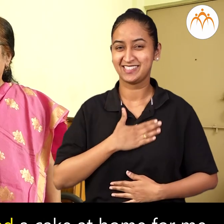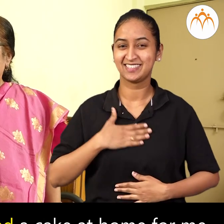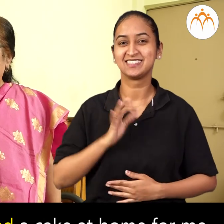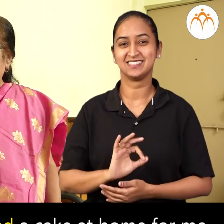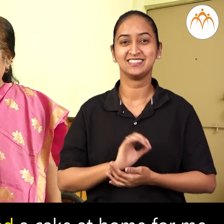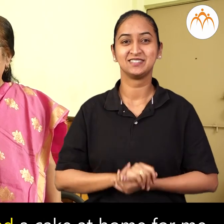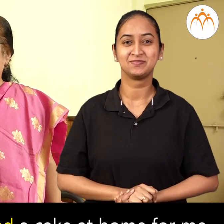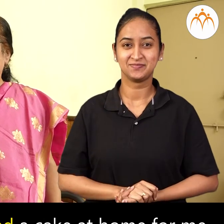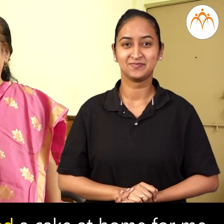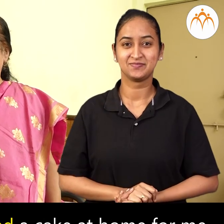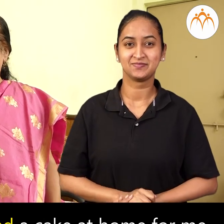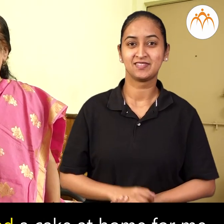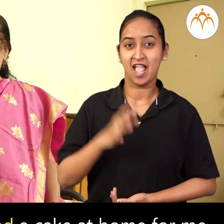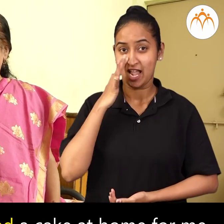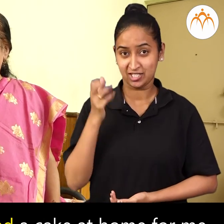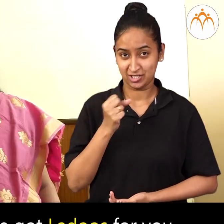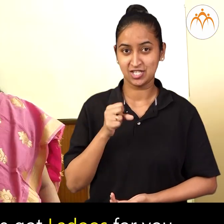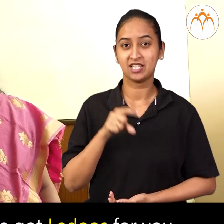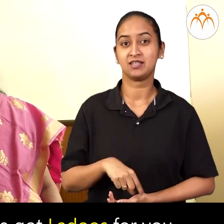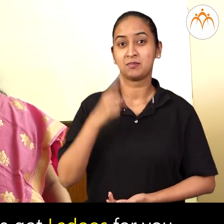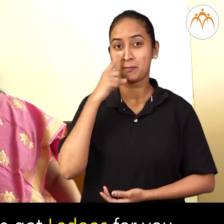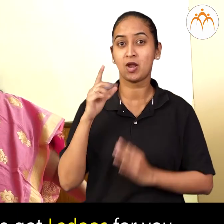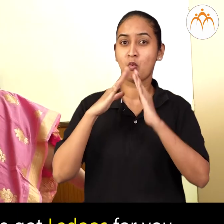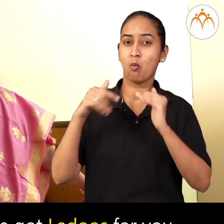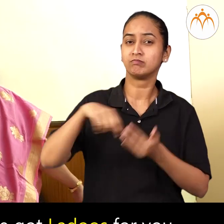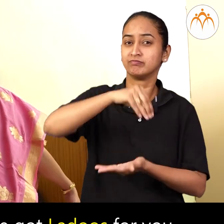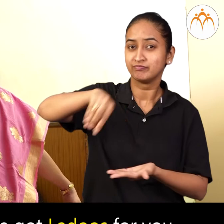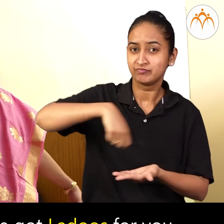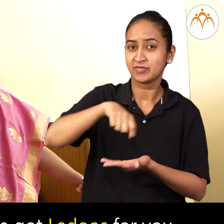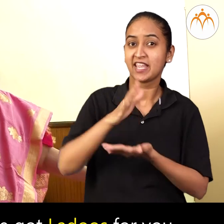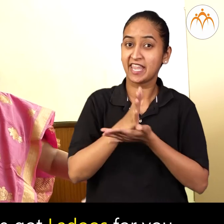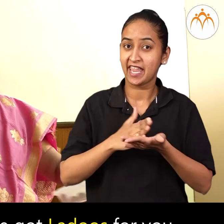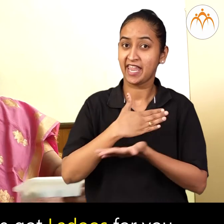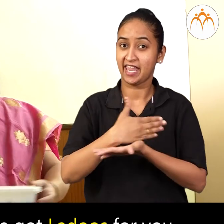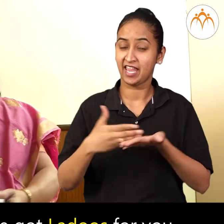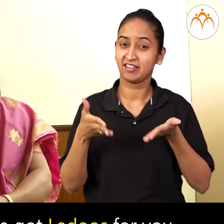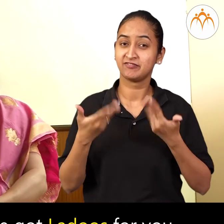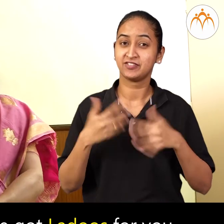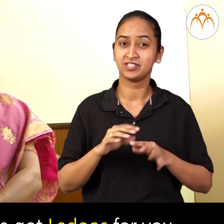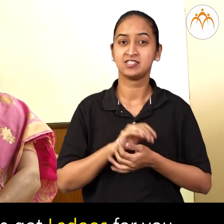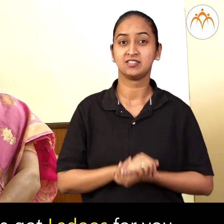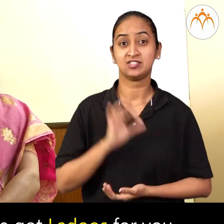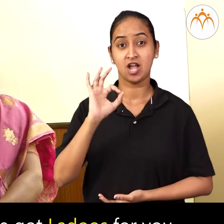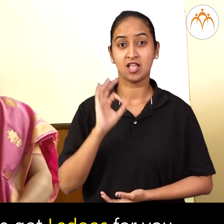Mother baked a cake at home for me. Good. I have got Ladoos for you.